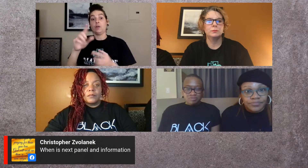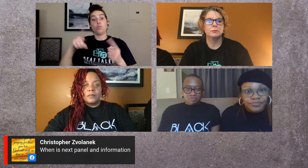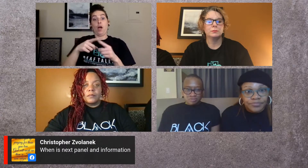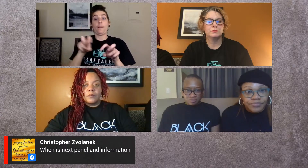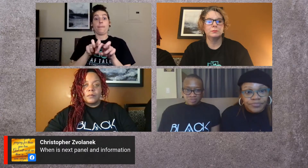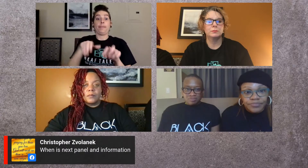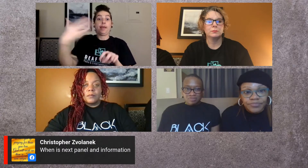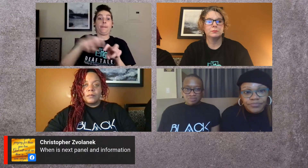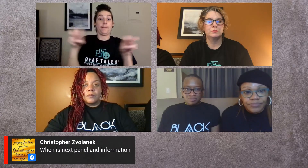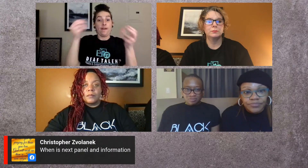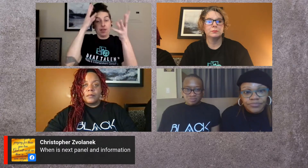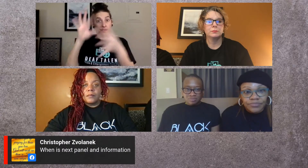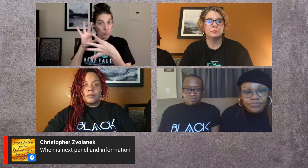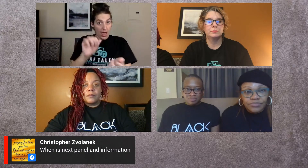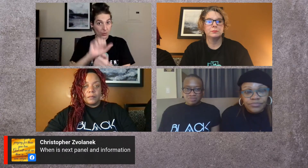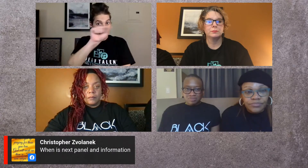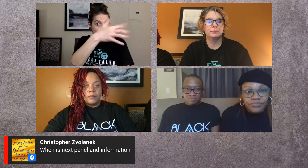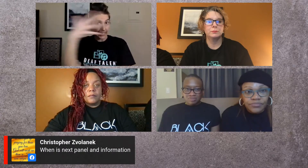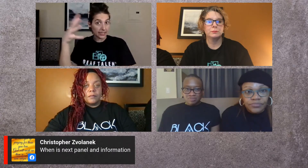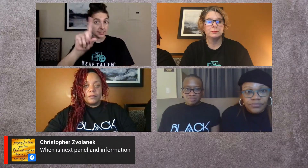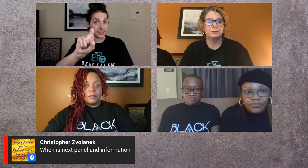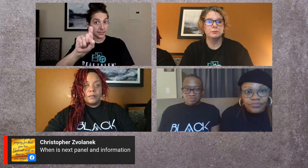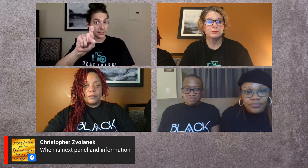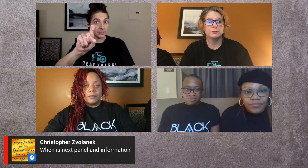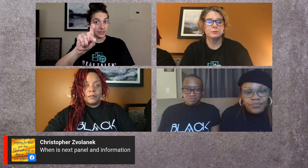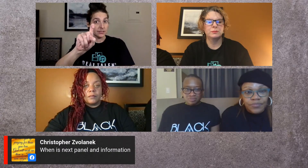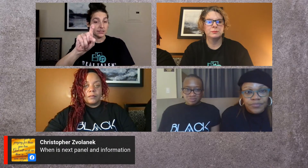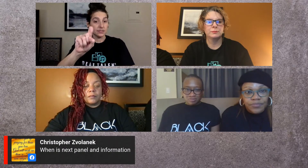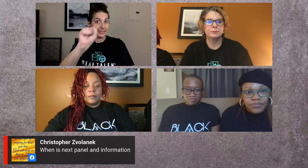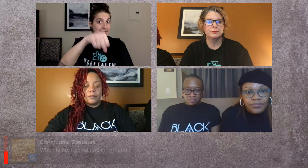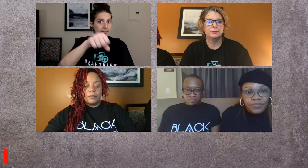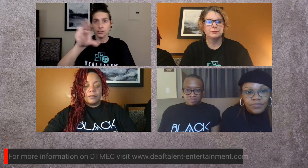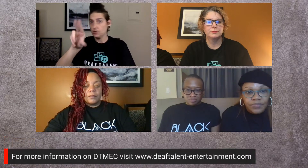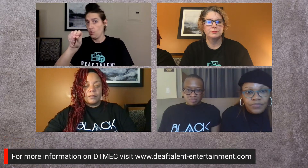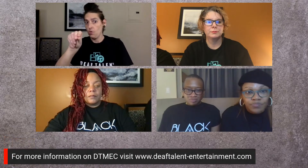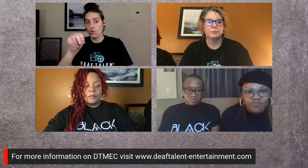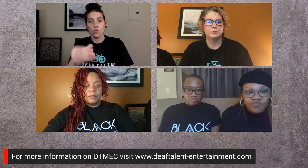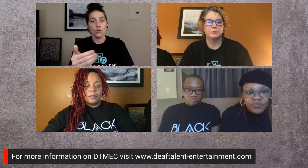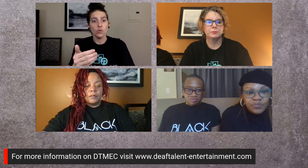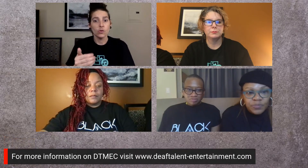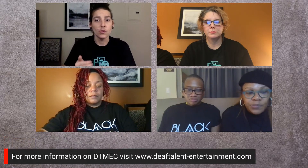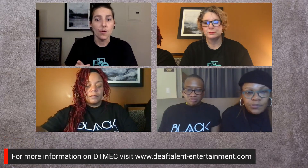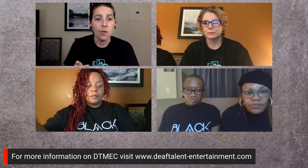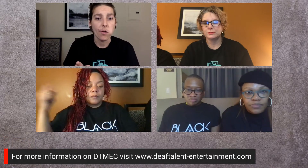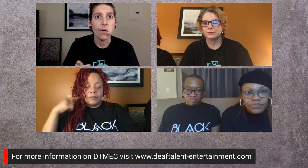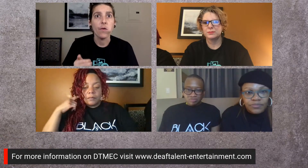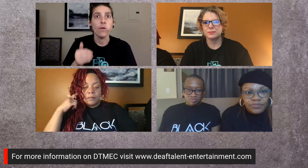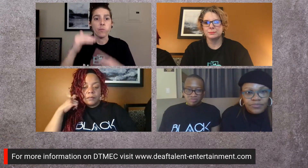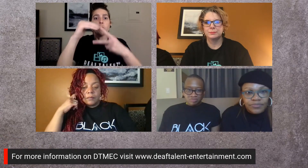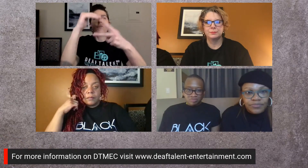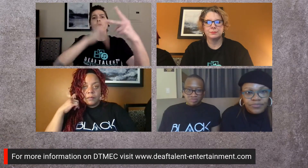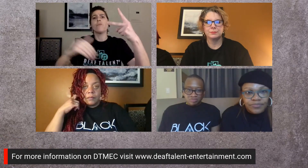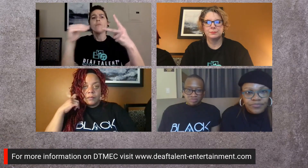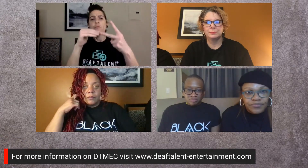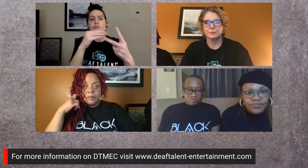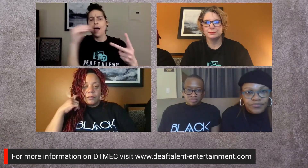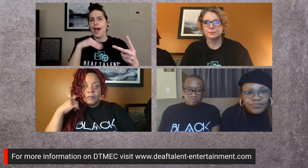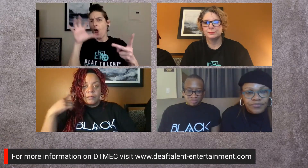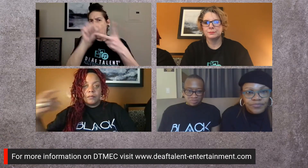Chris, is the question the next panel related to Sundance? Yes? No?